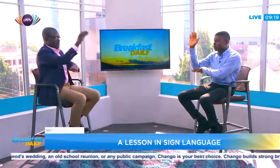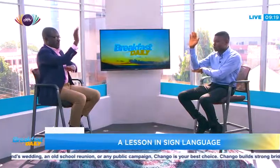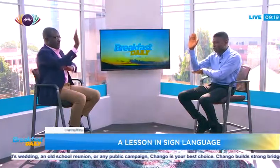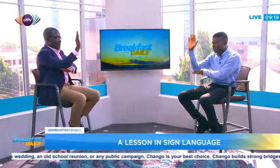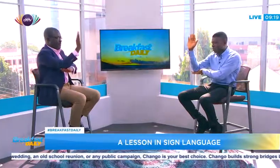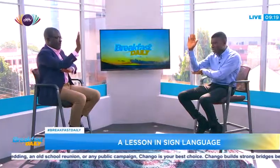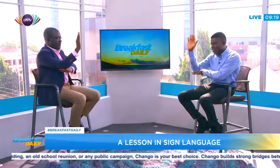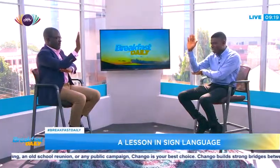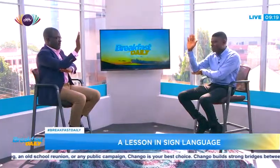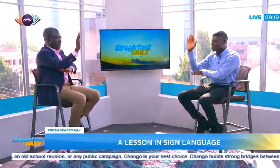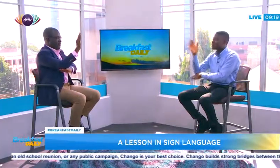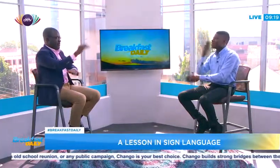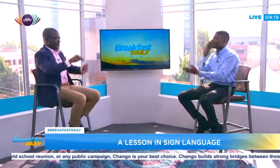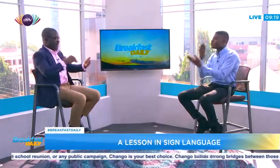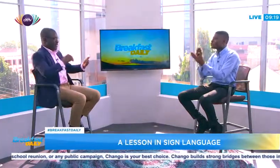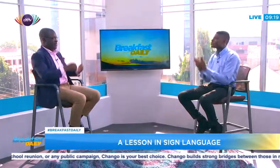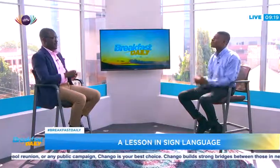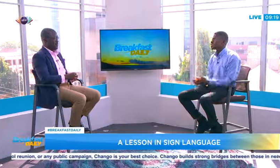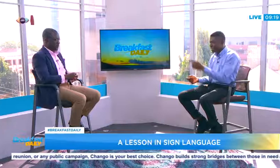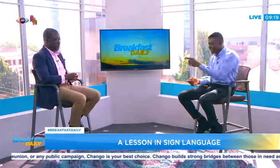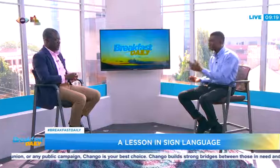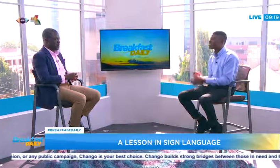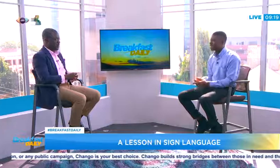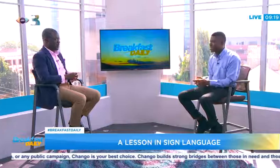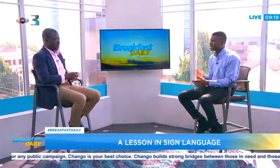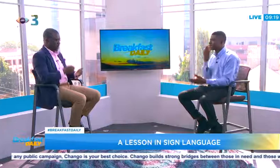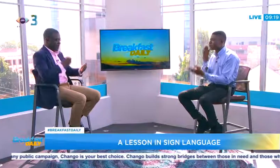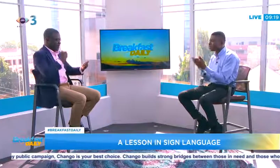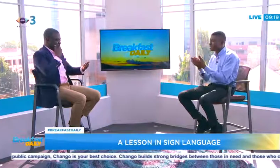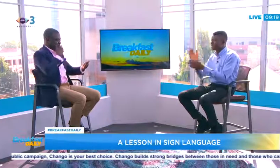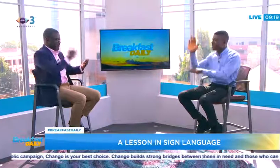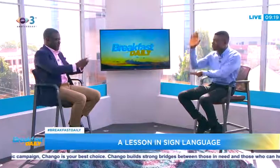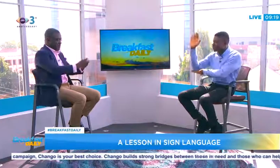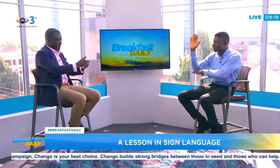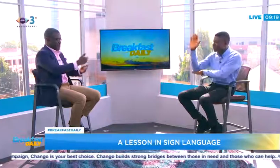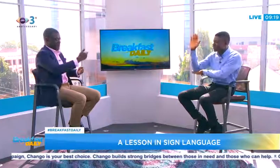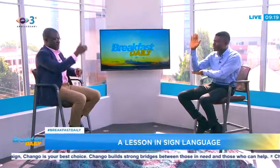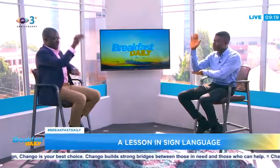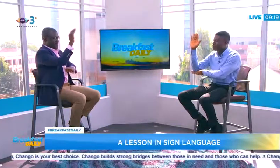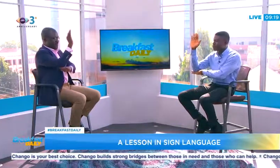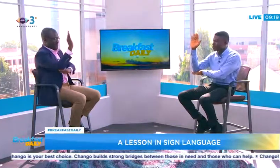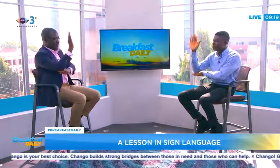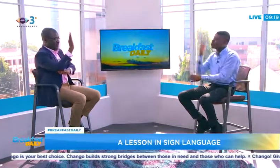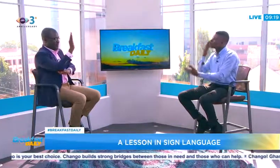Afternoon, yeah. And then again. Okay. Good afternoon.